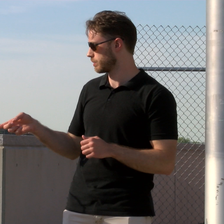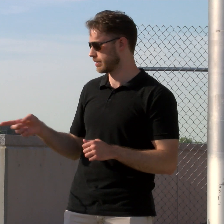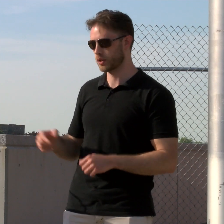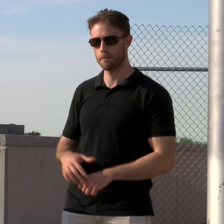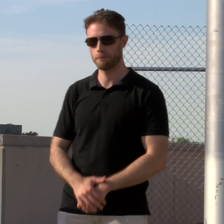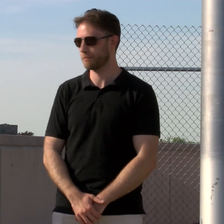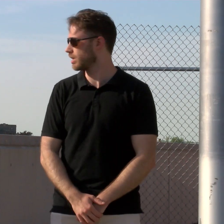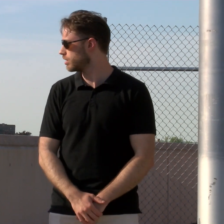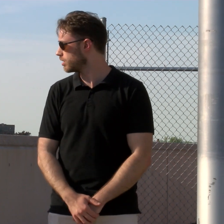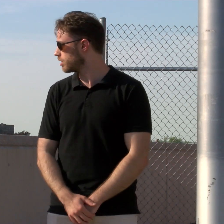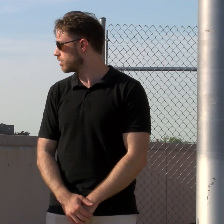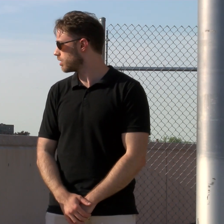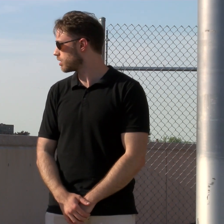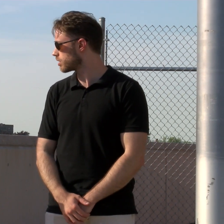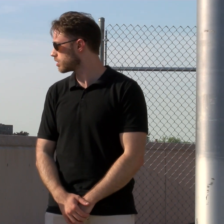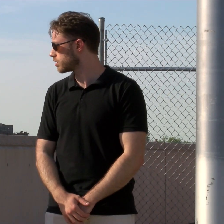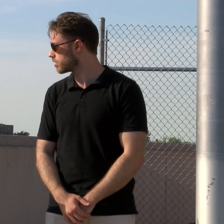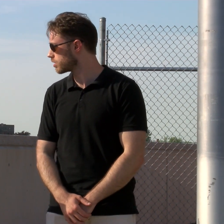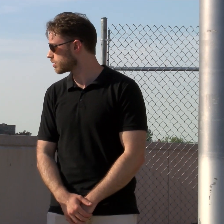Okay.